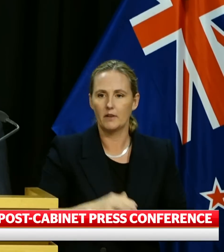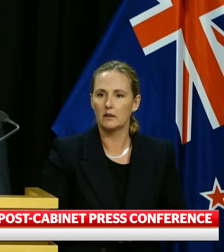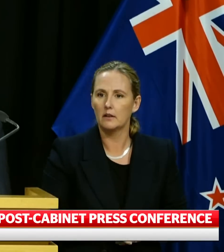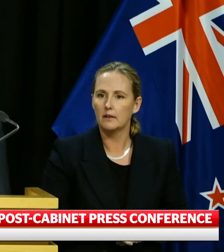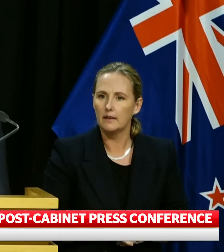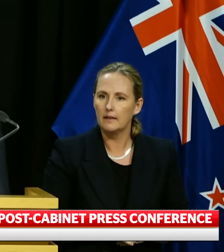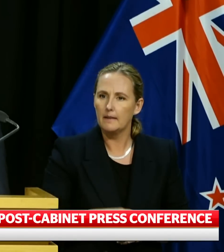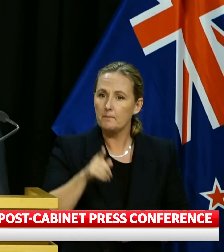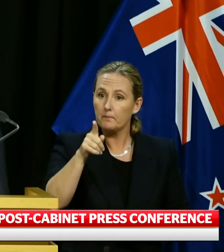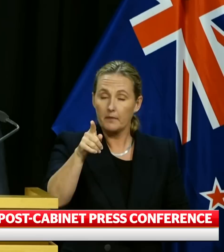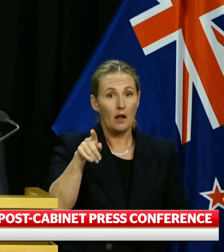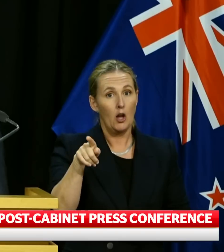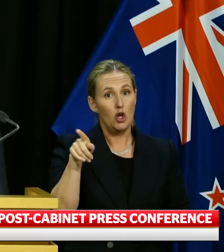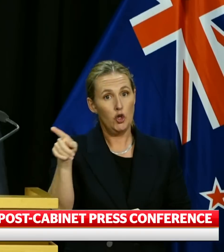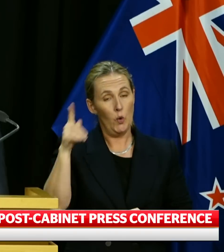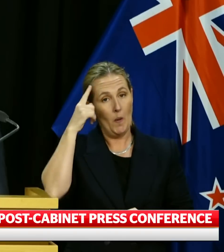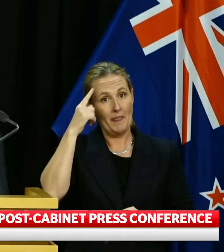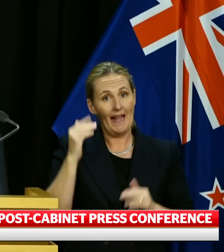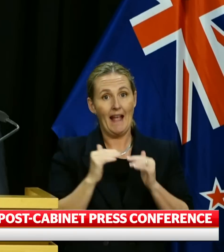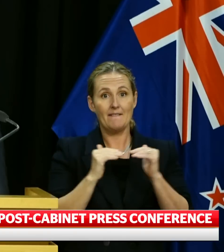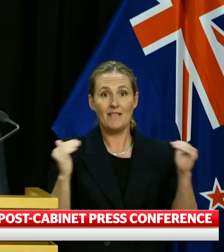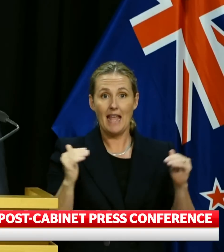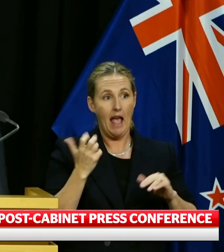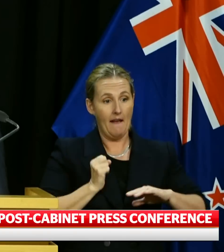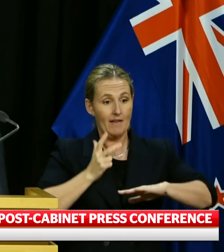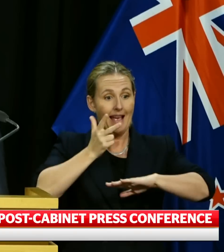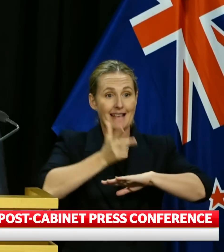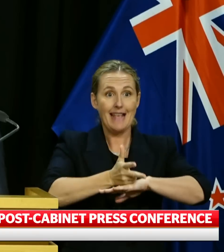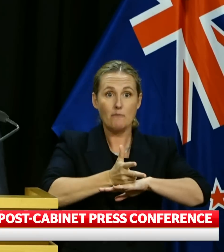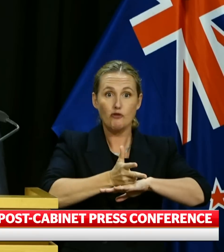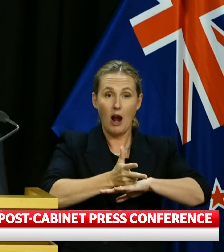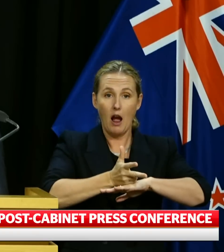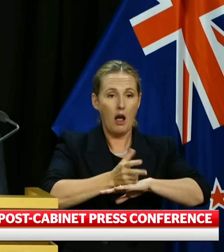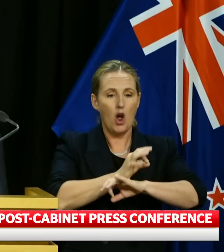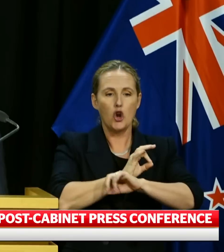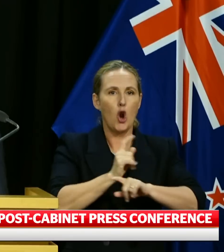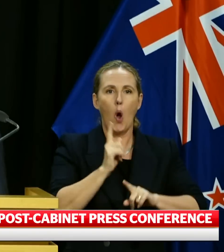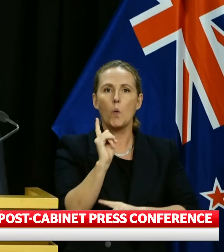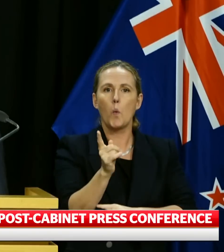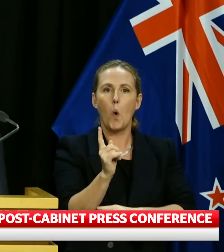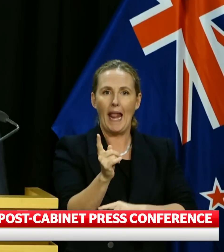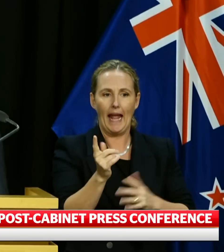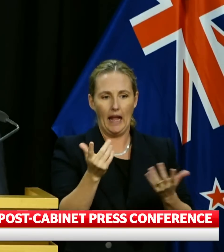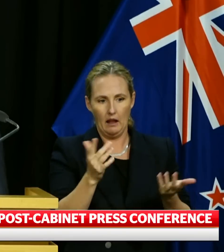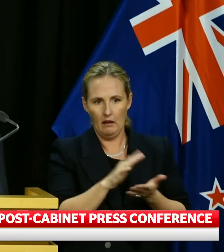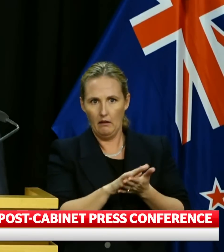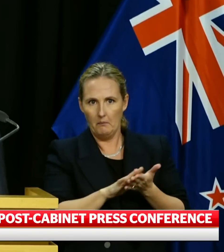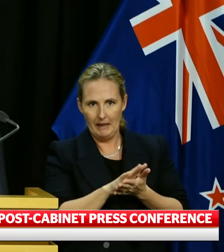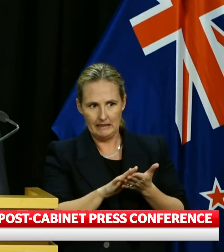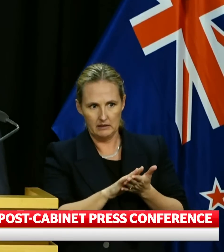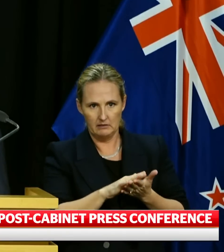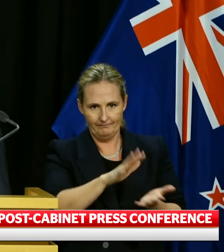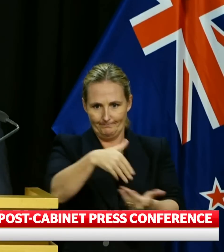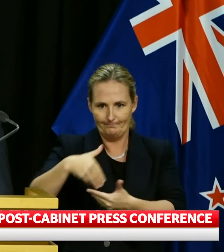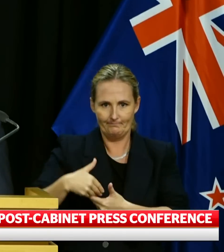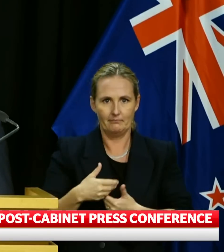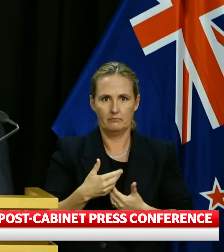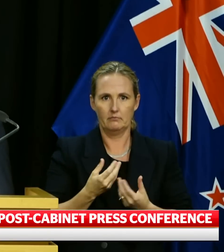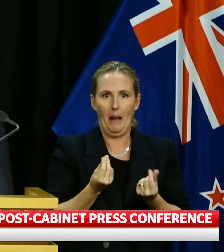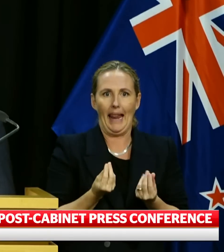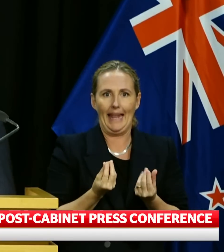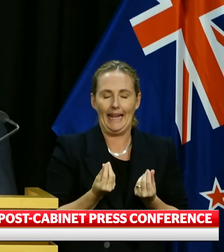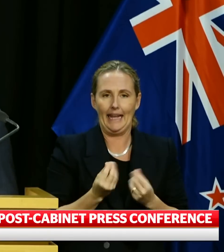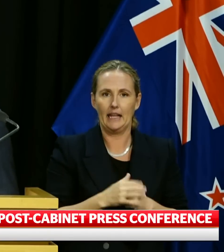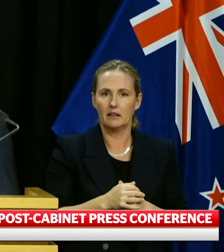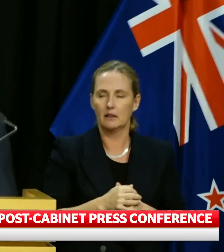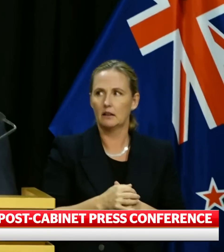cameras up that are supposed to be a deterrent in road safety, no warnings, which means they do become a revenue gathering exercise.